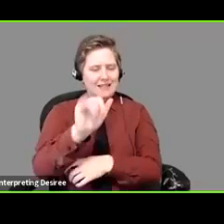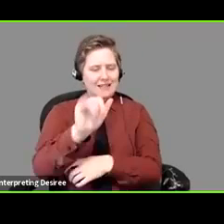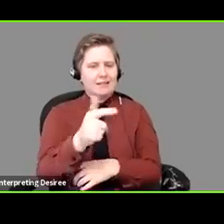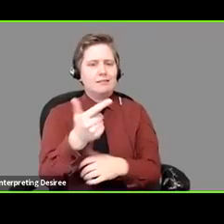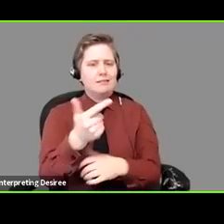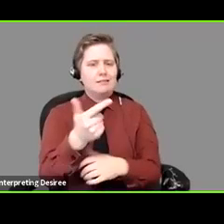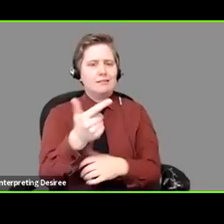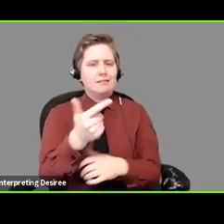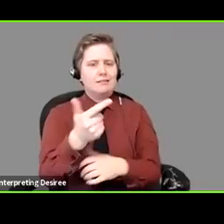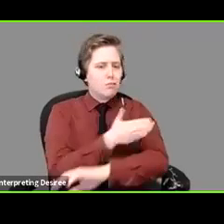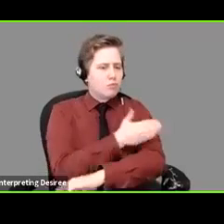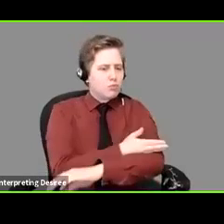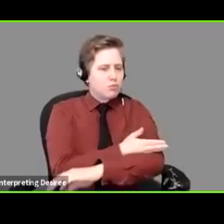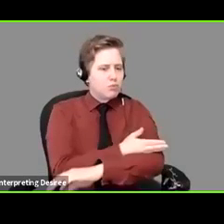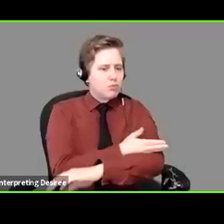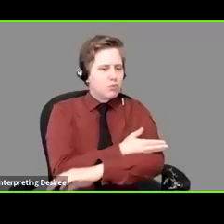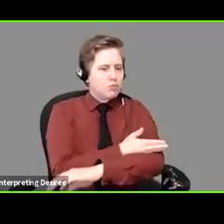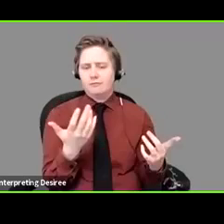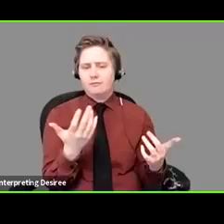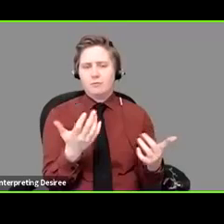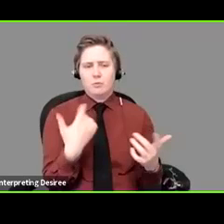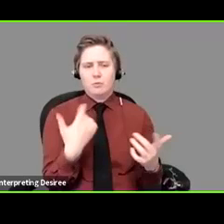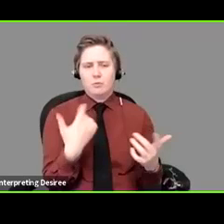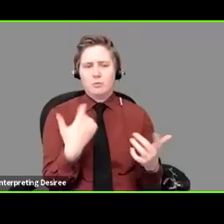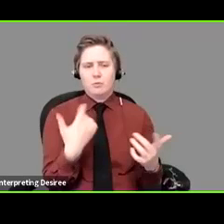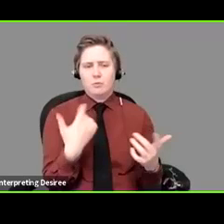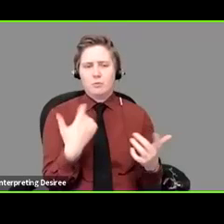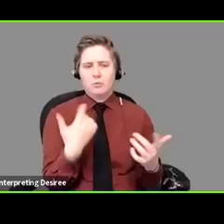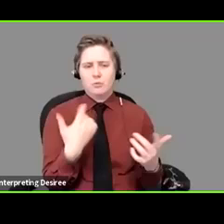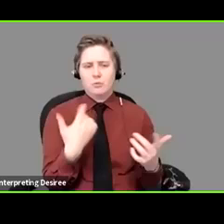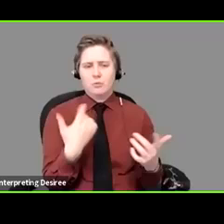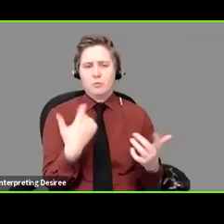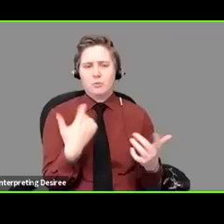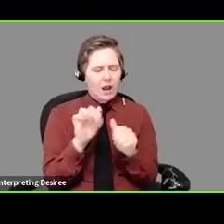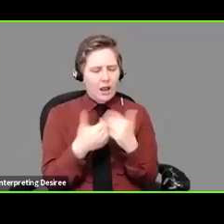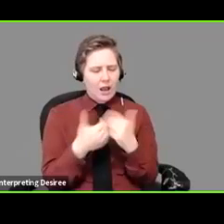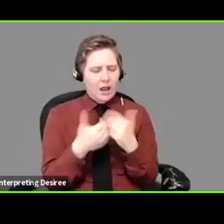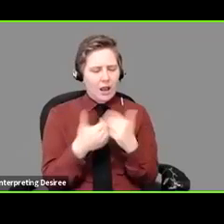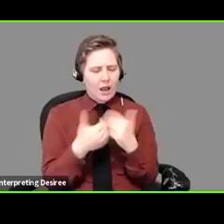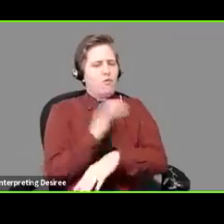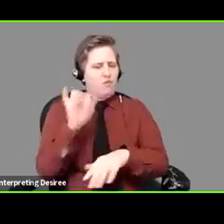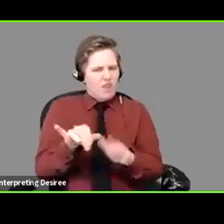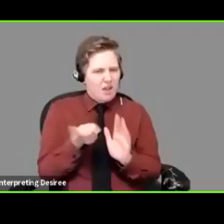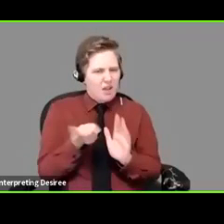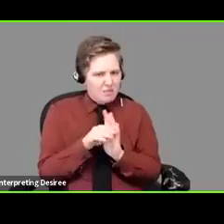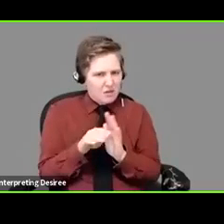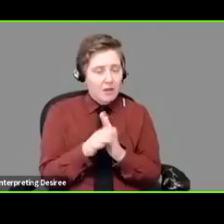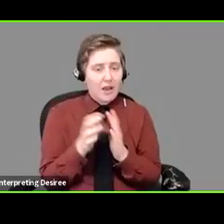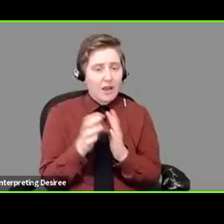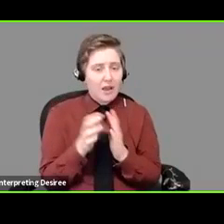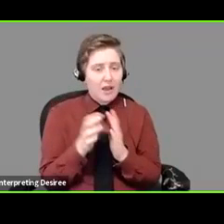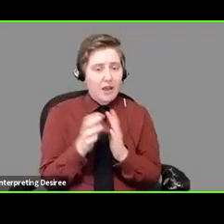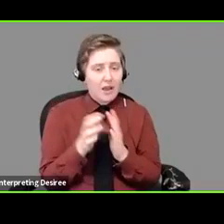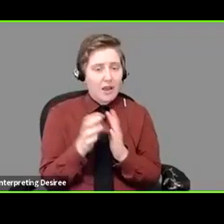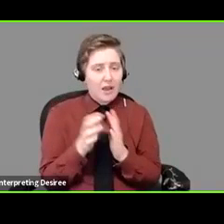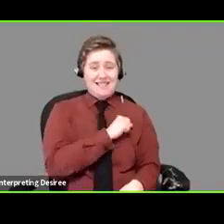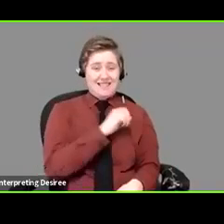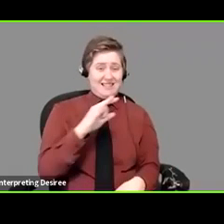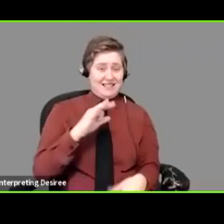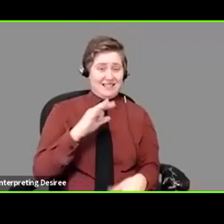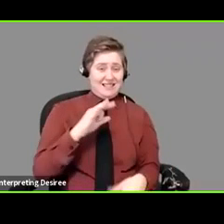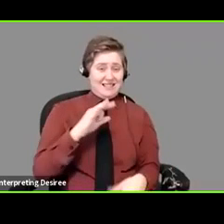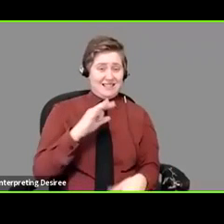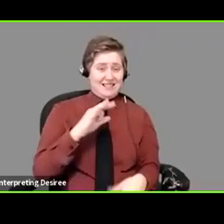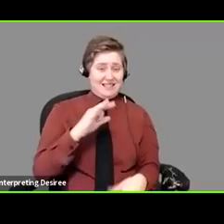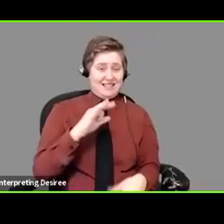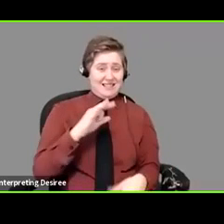Ohio. We've been doing that and trying to how to improve contact tracing. We have about 30 employees on staff that have